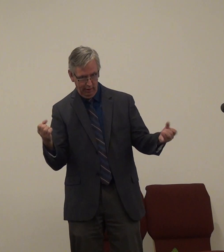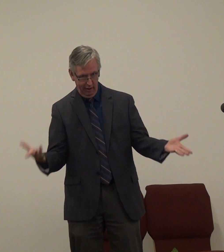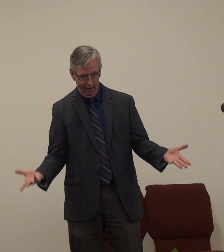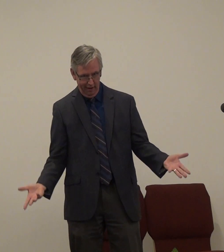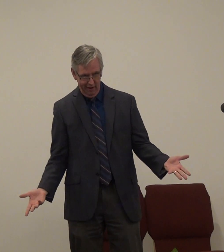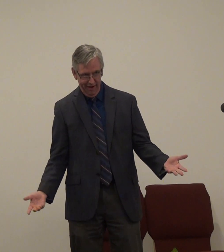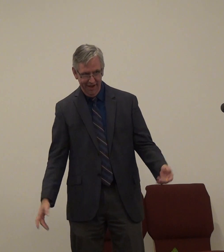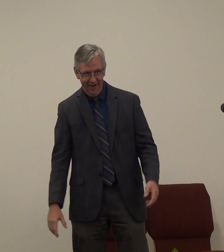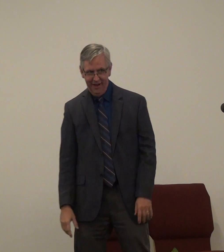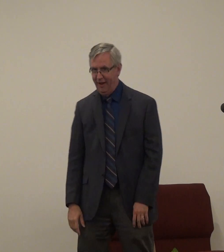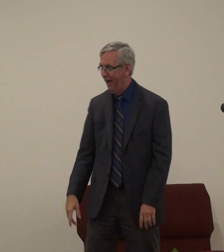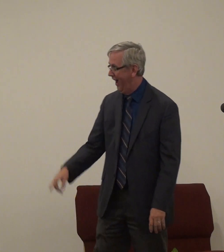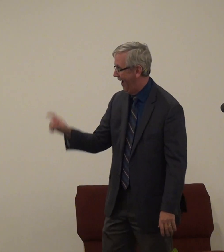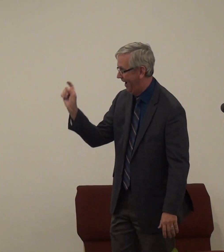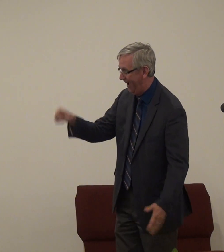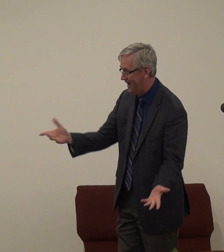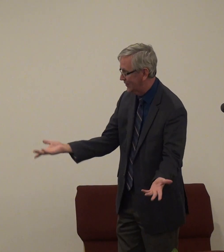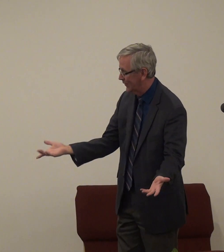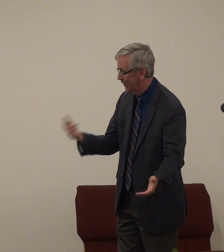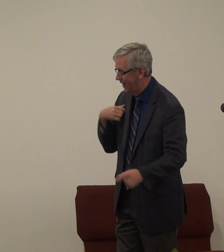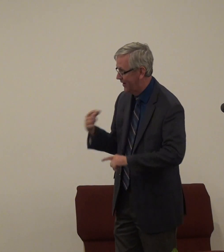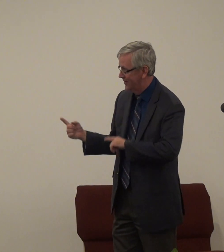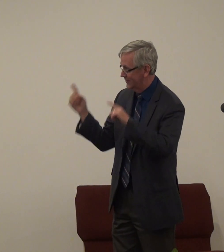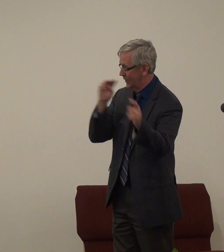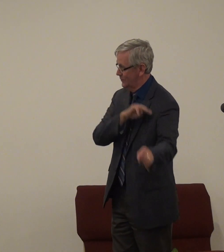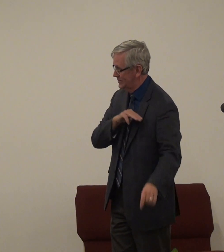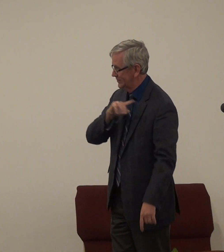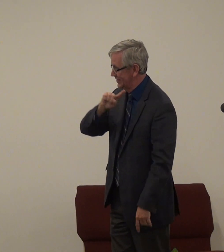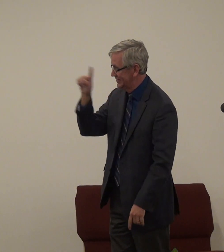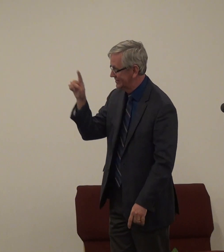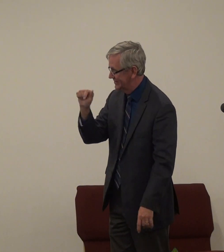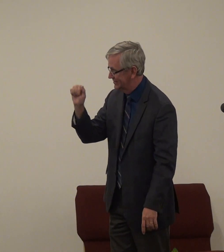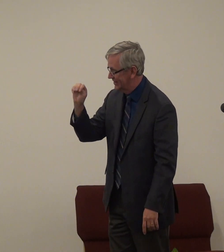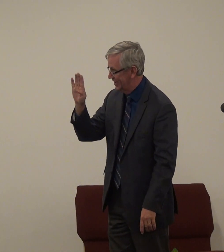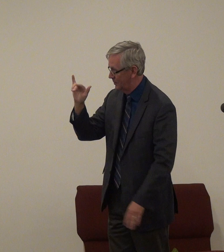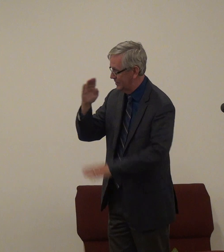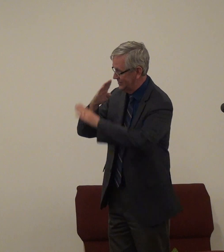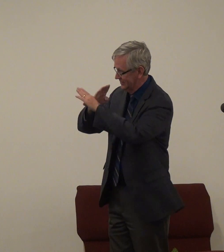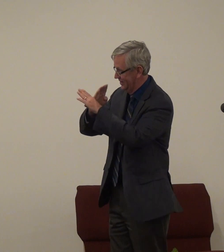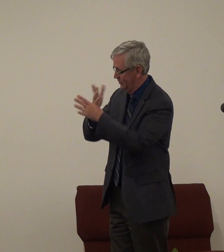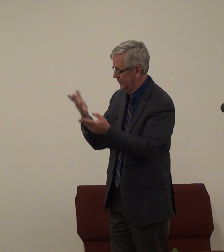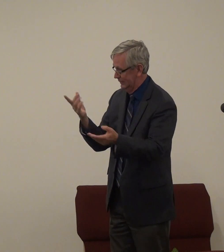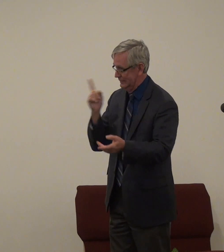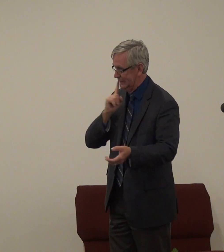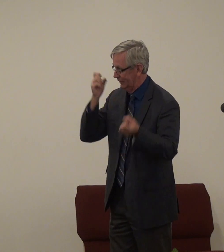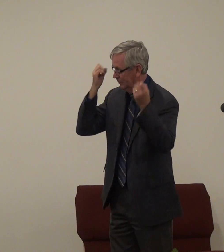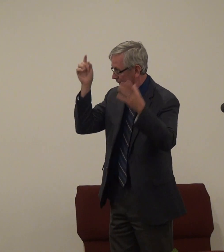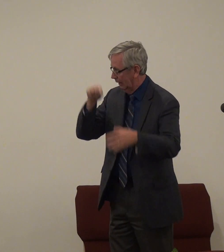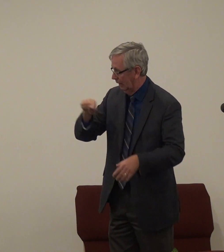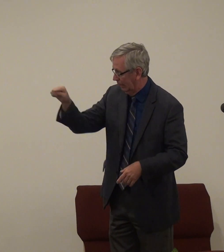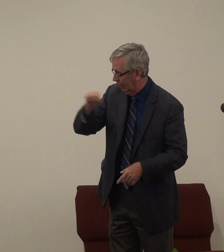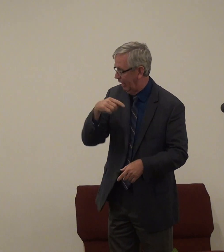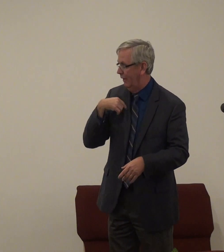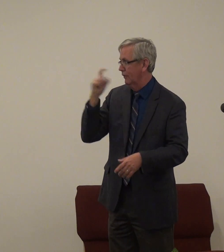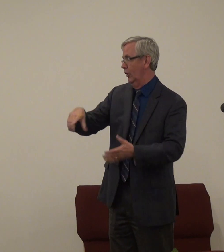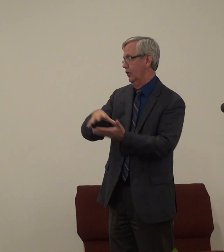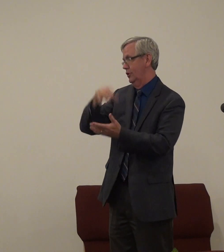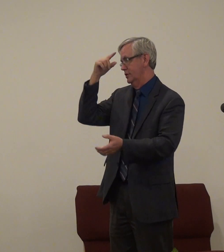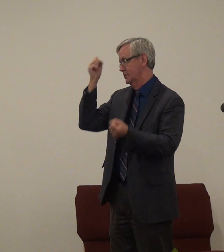I said, you can sign? And he said, I have to. And when I went to Zambia, there were so many deaf that we